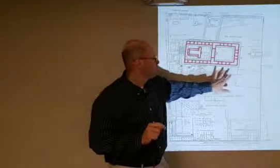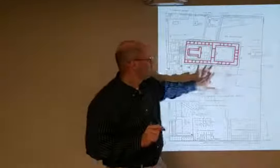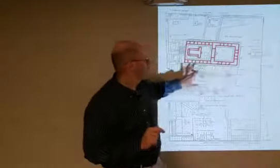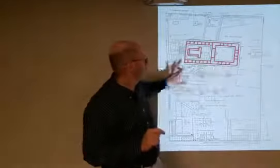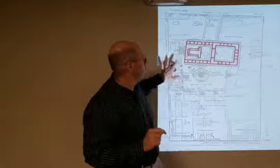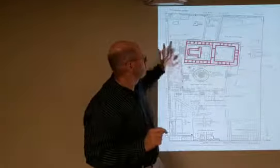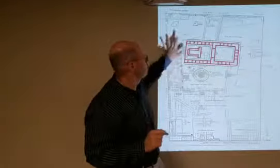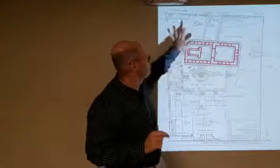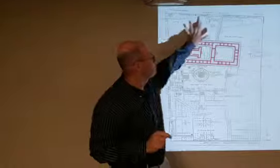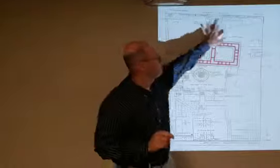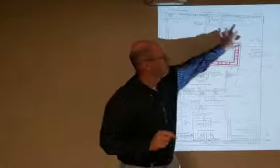court.